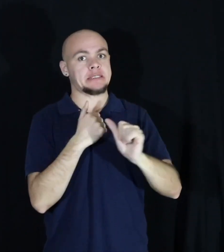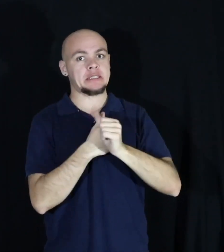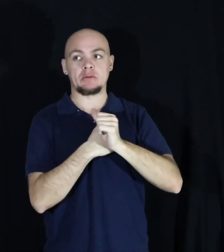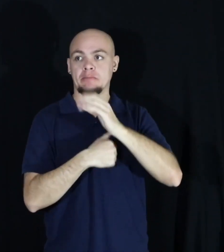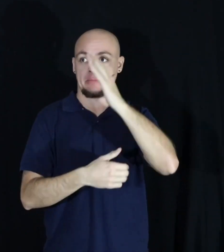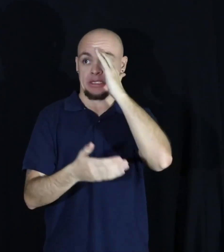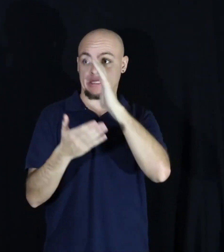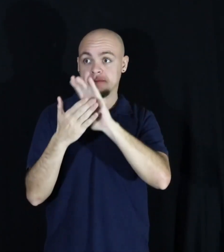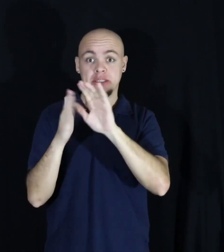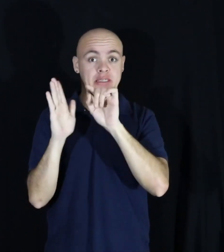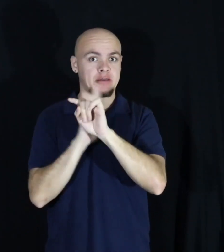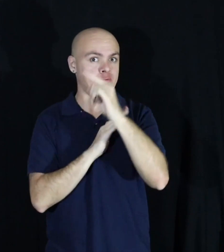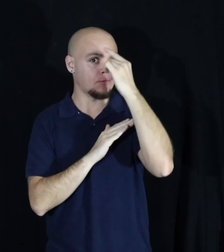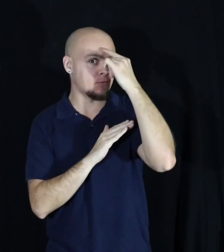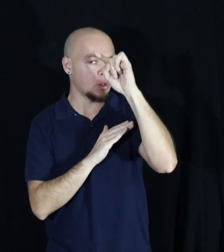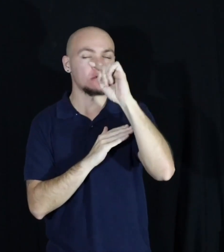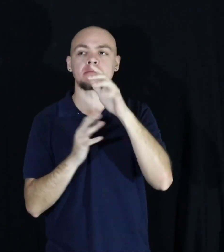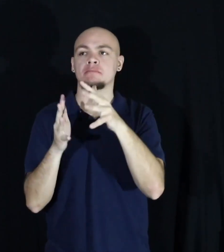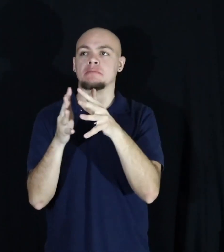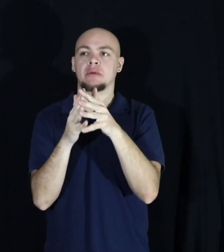for working with Americans.